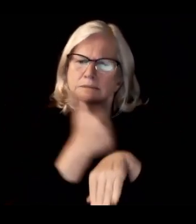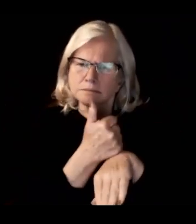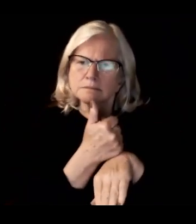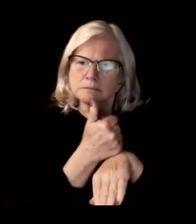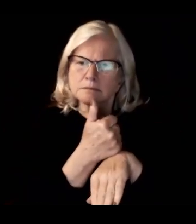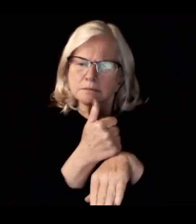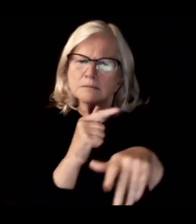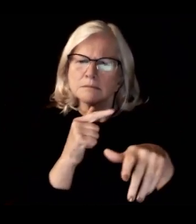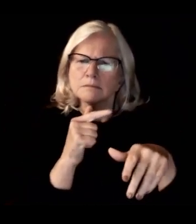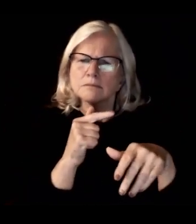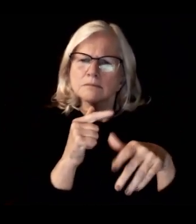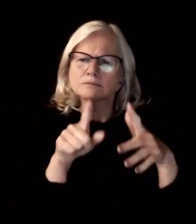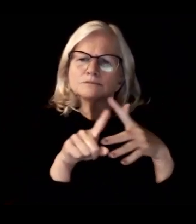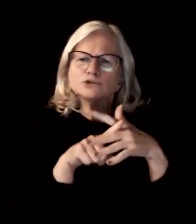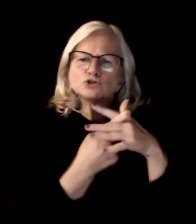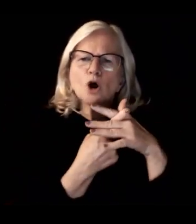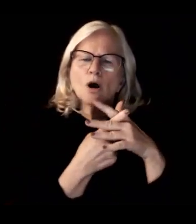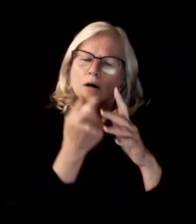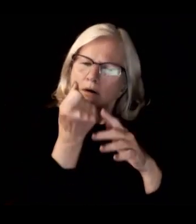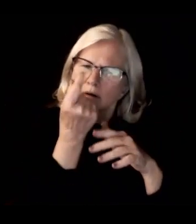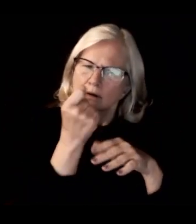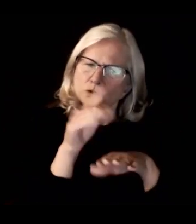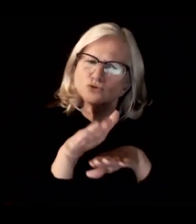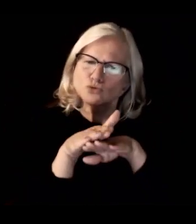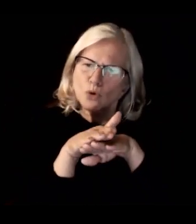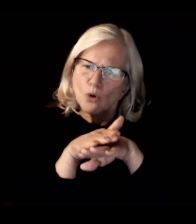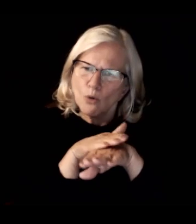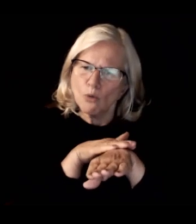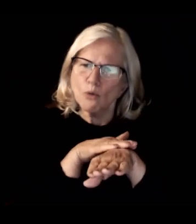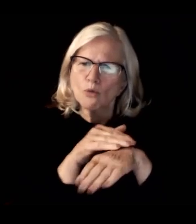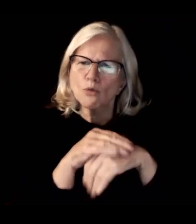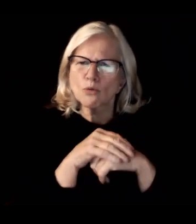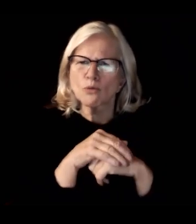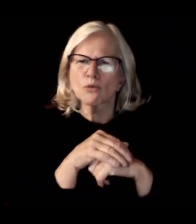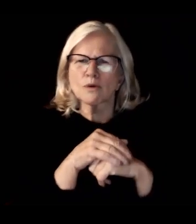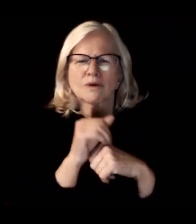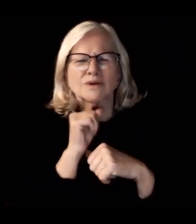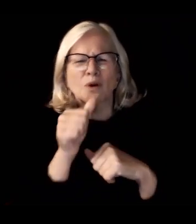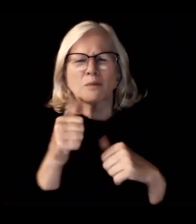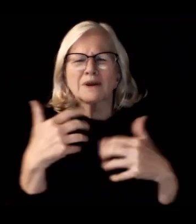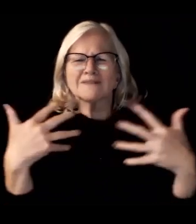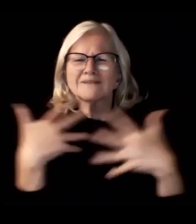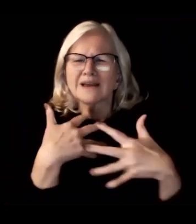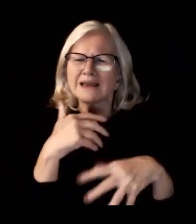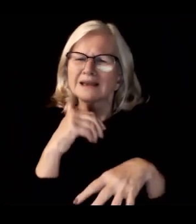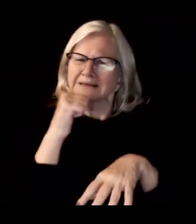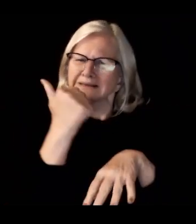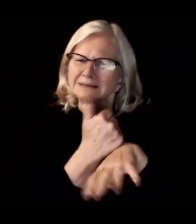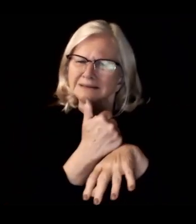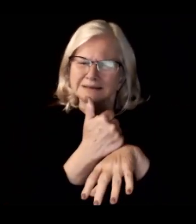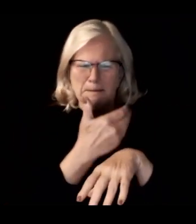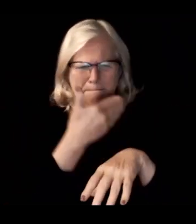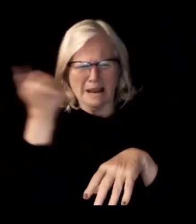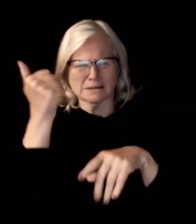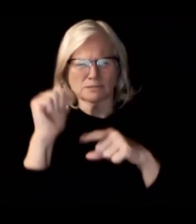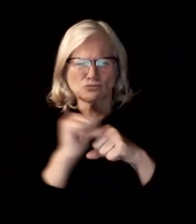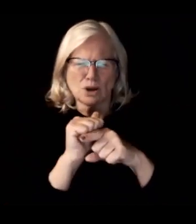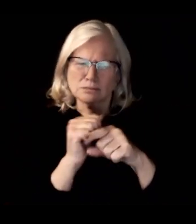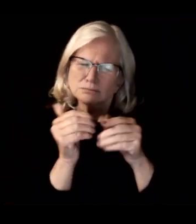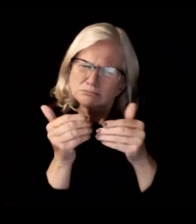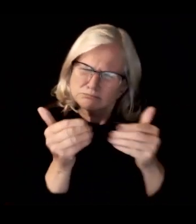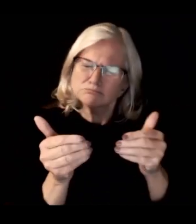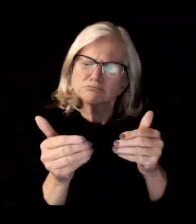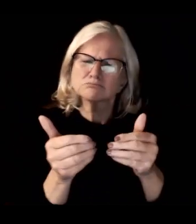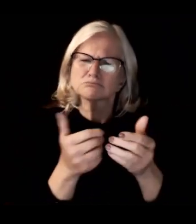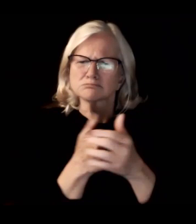not be afraid to reinforce best practices. But that the value of implementing this guidance is very clear to the